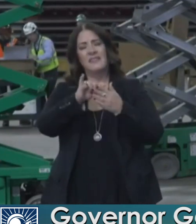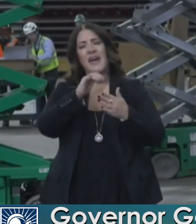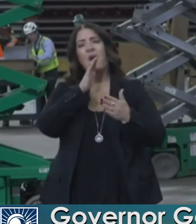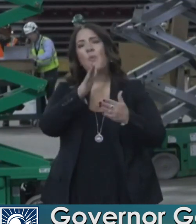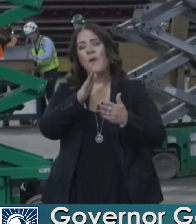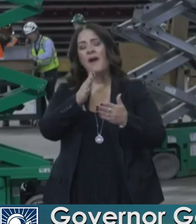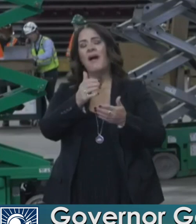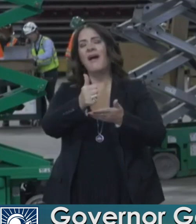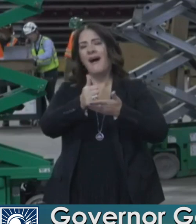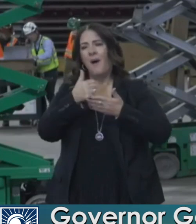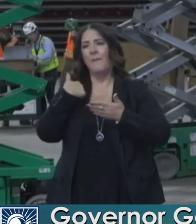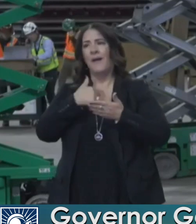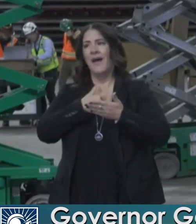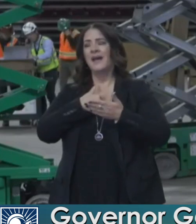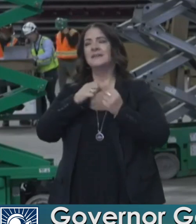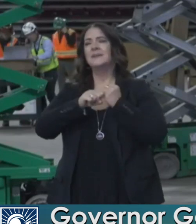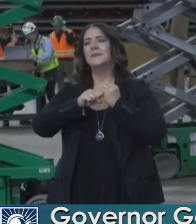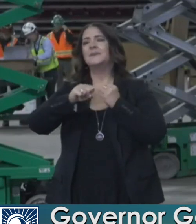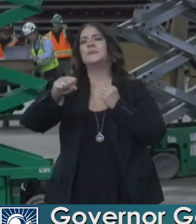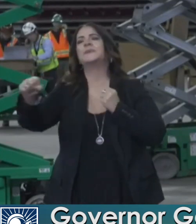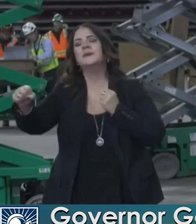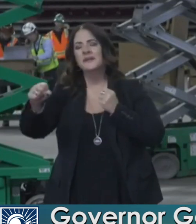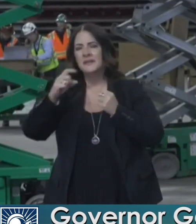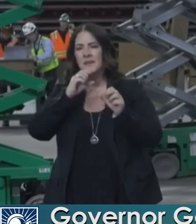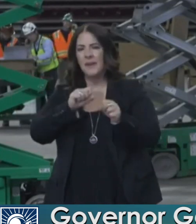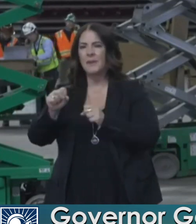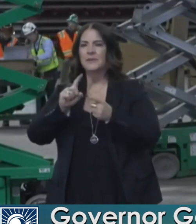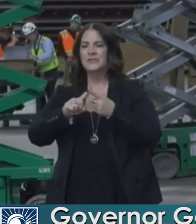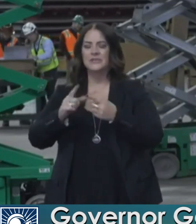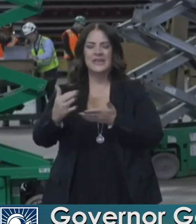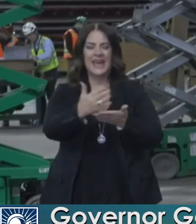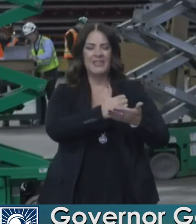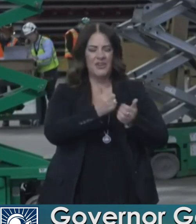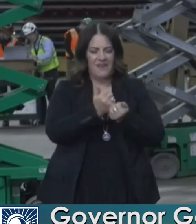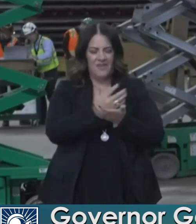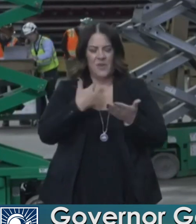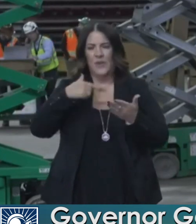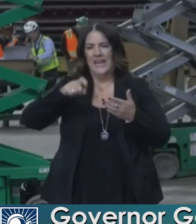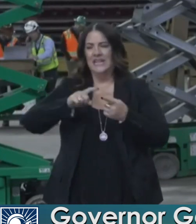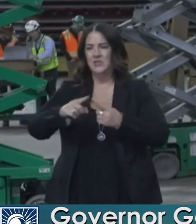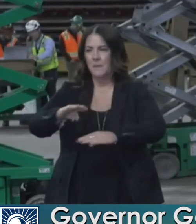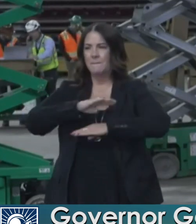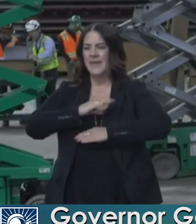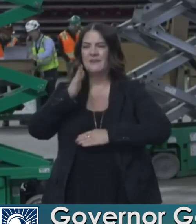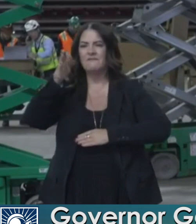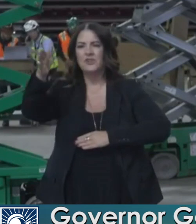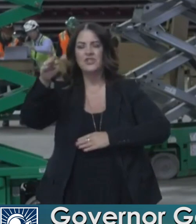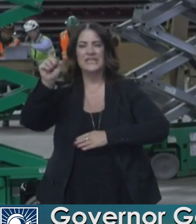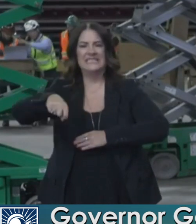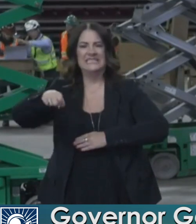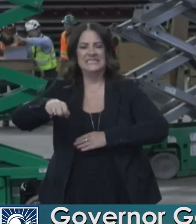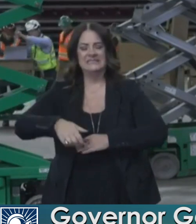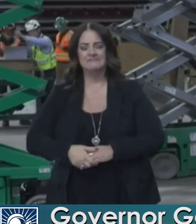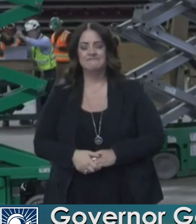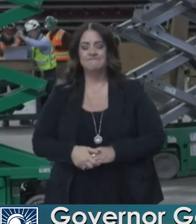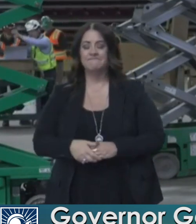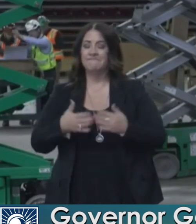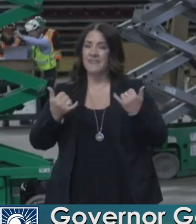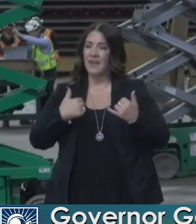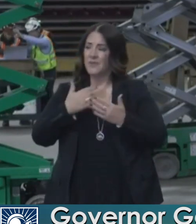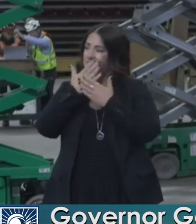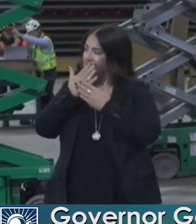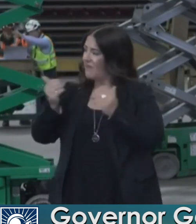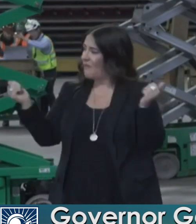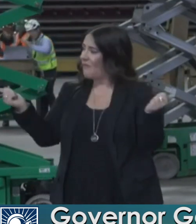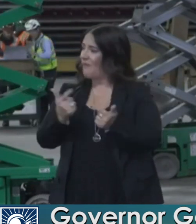procure the kind of assets that we are announcing here today. So with that, happy to take any questions. And again, I want to thank